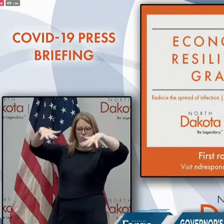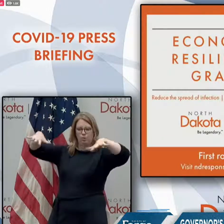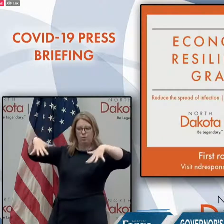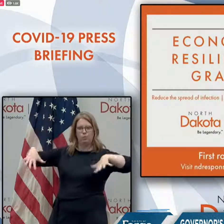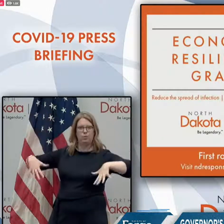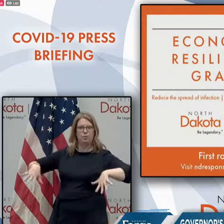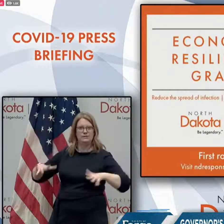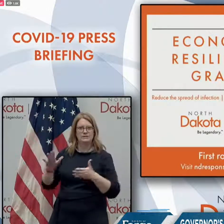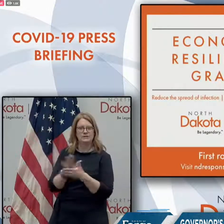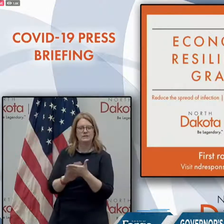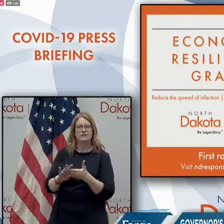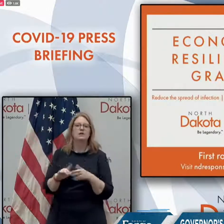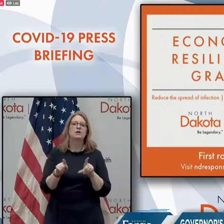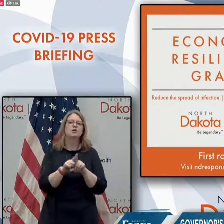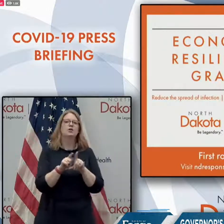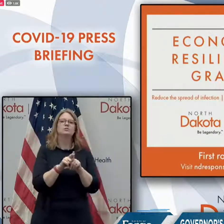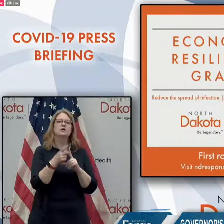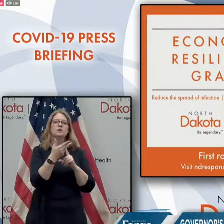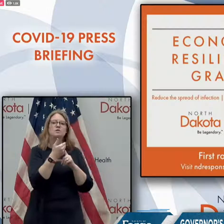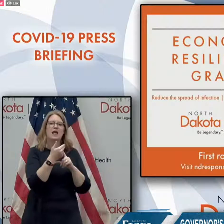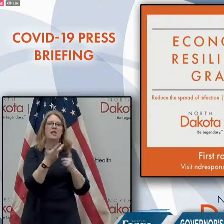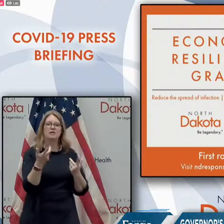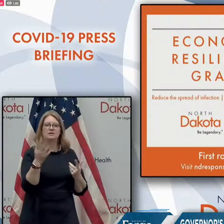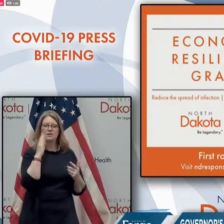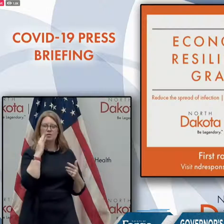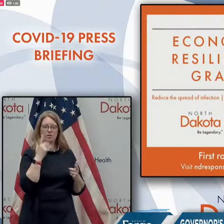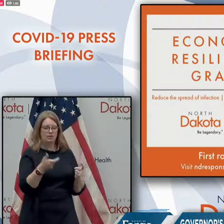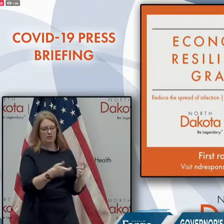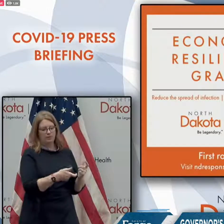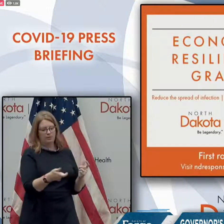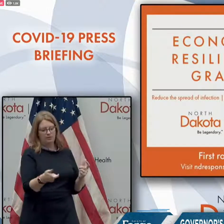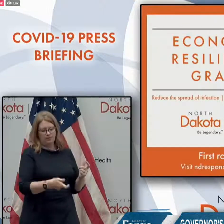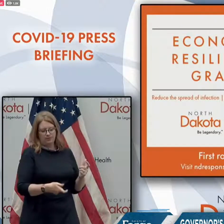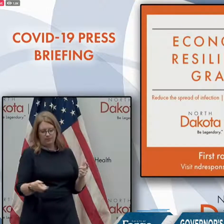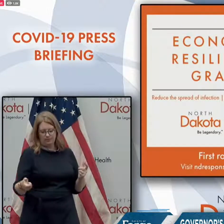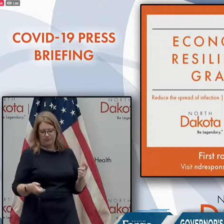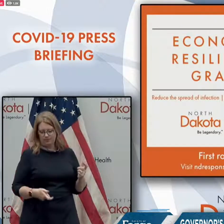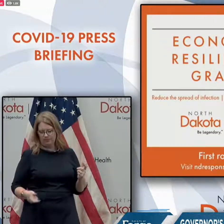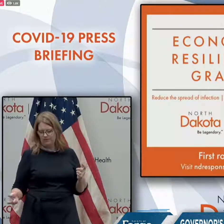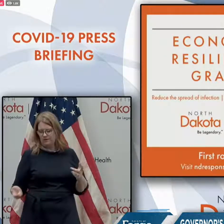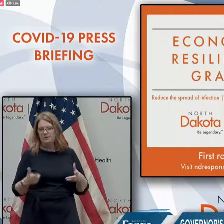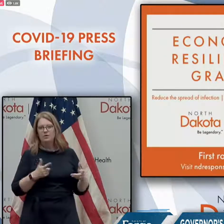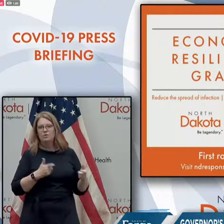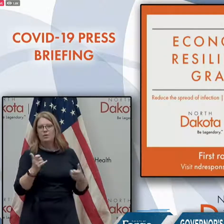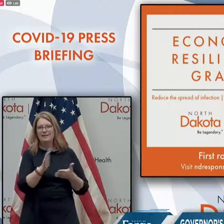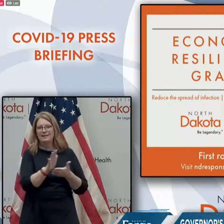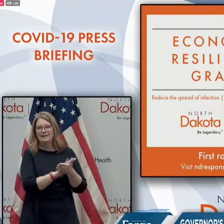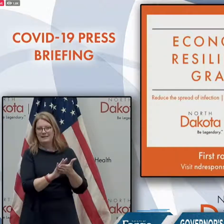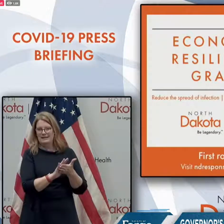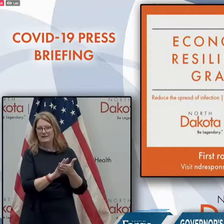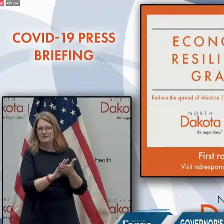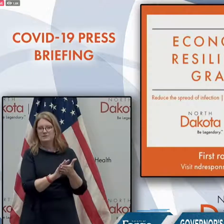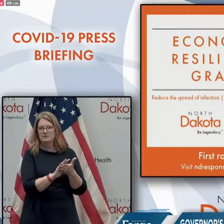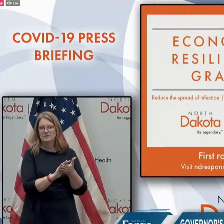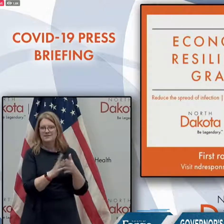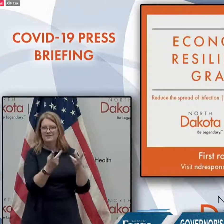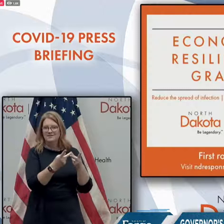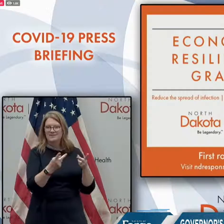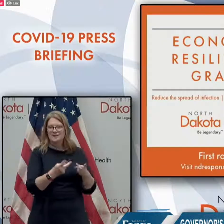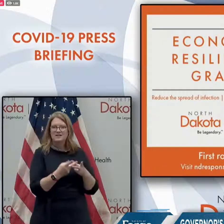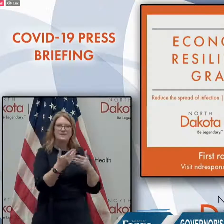hotels with the spray disinfecting, handheld, and backpack sprayers to help them quickly disinfect their